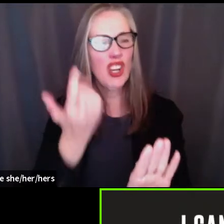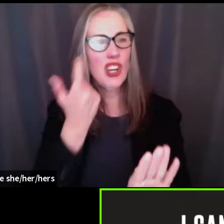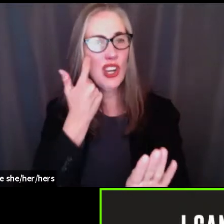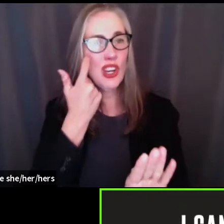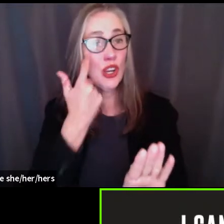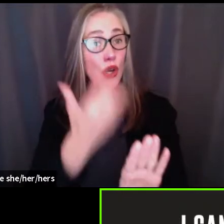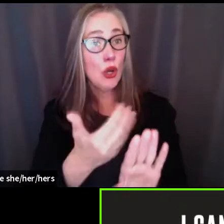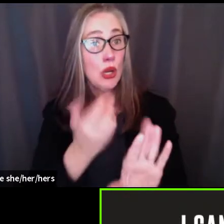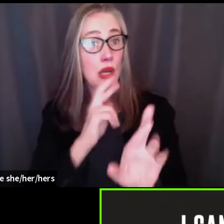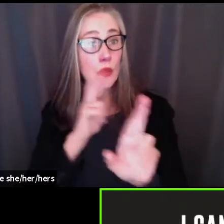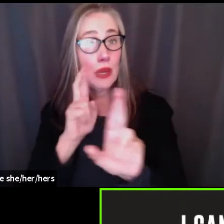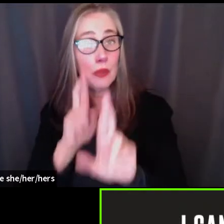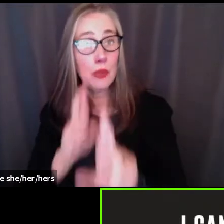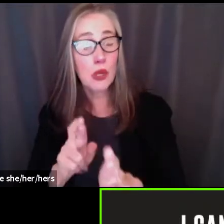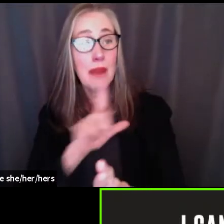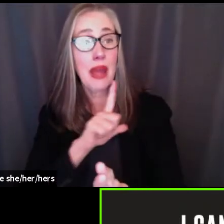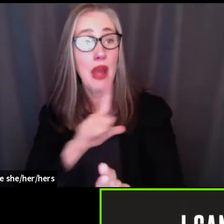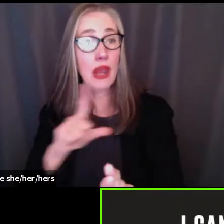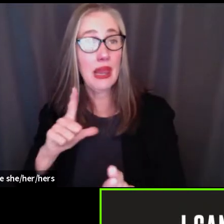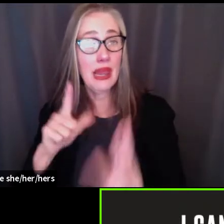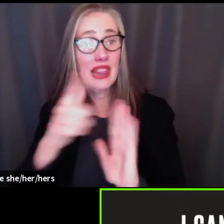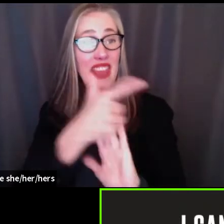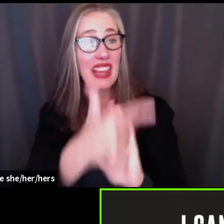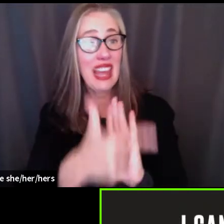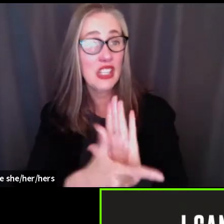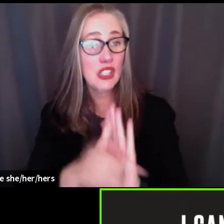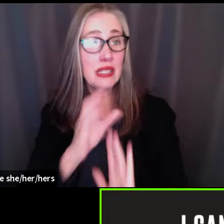report about the legislative committee.